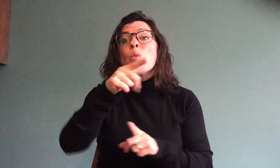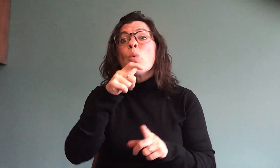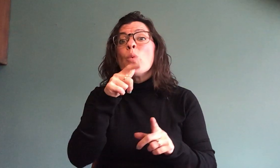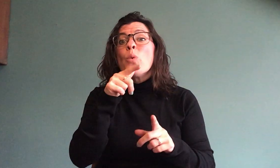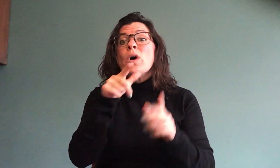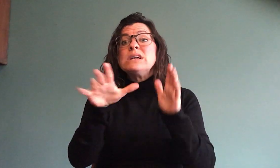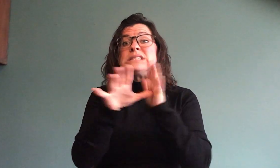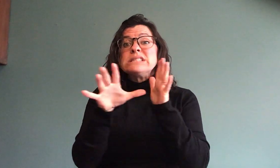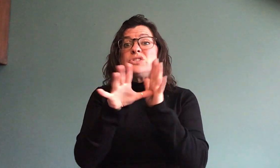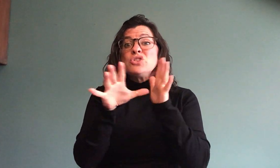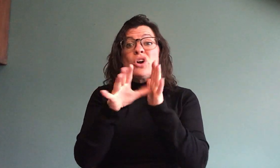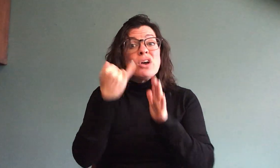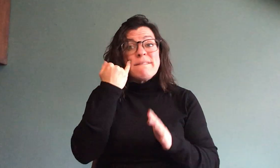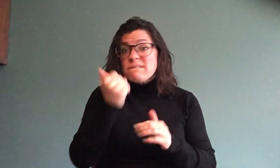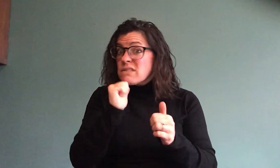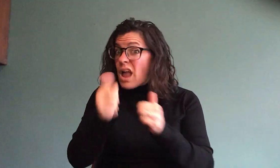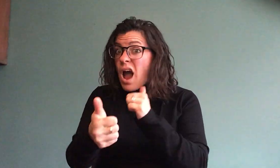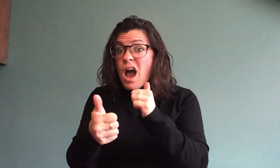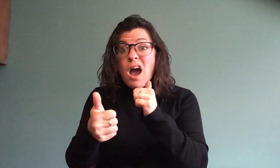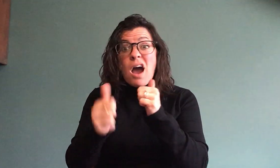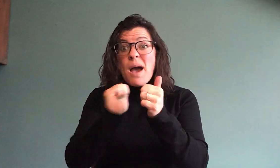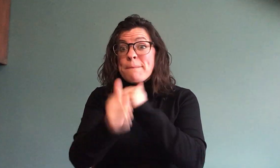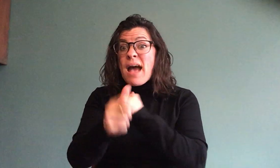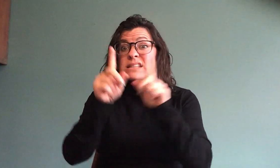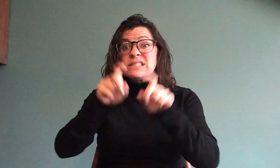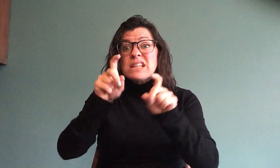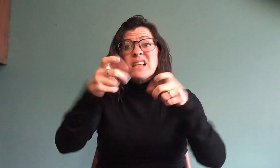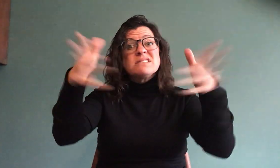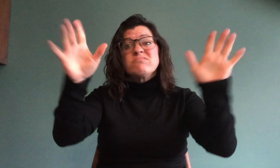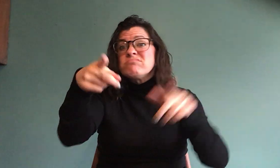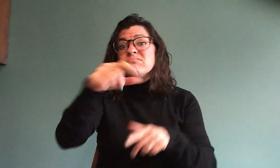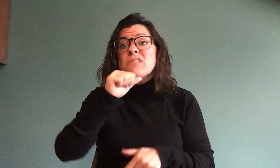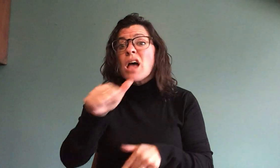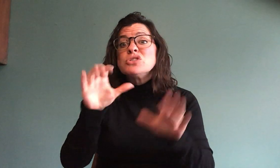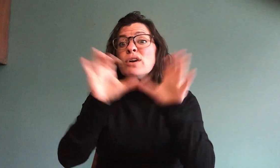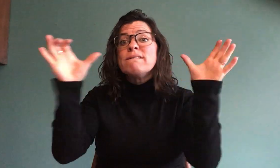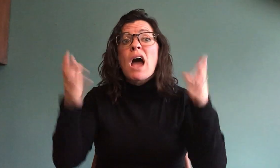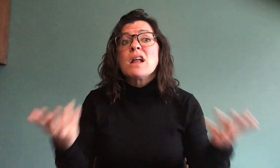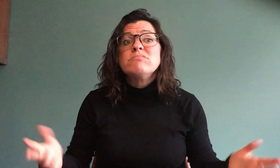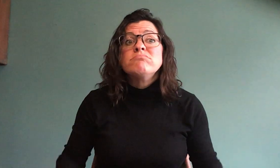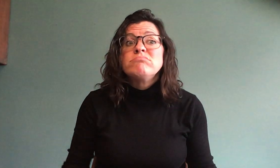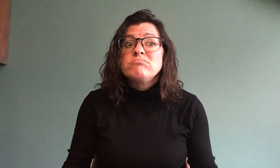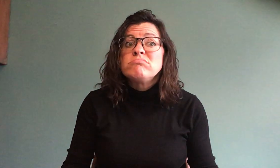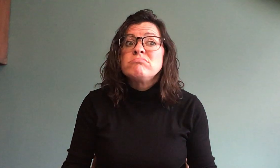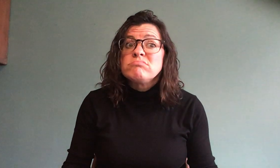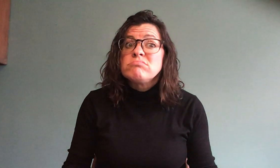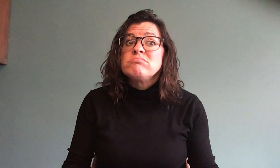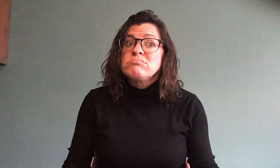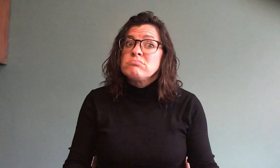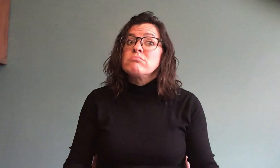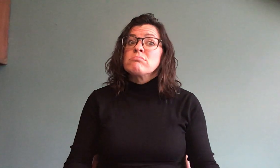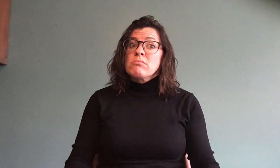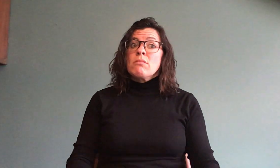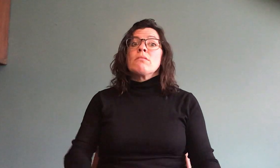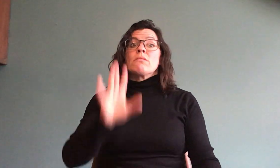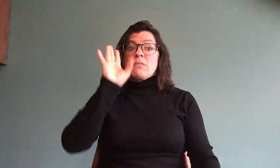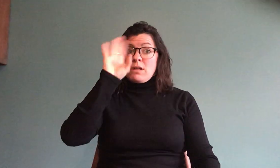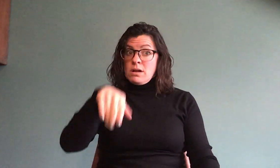year, but then you're going to have to do it on your own because Mr. Hogue and I are not going to put it into the program again, okay, to take the